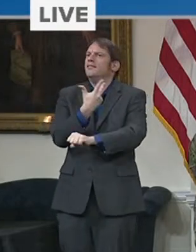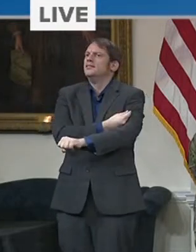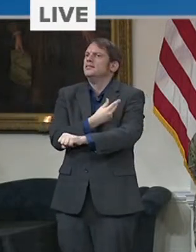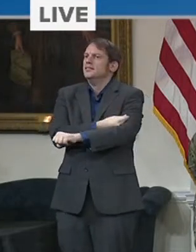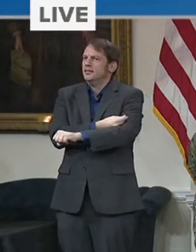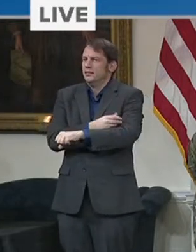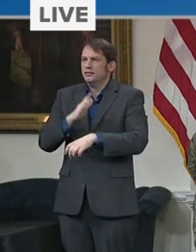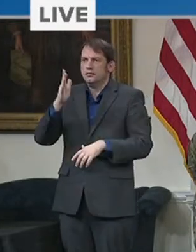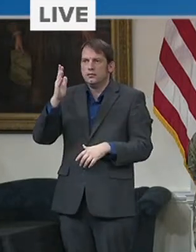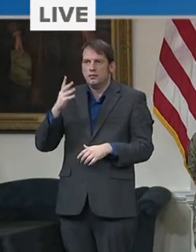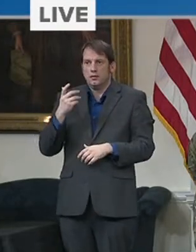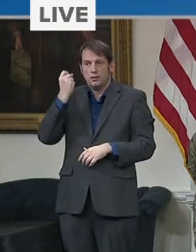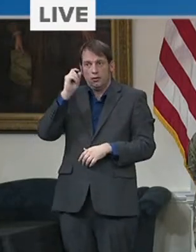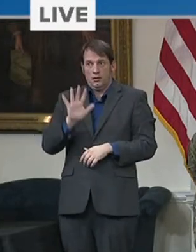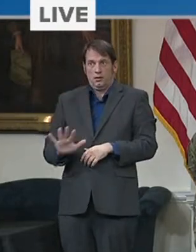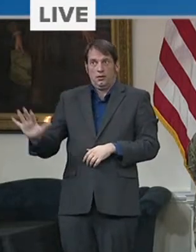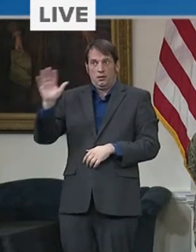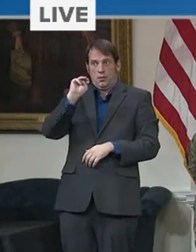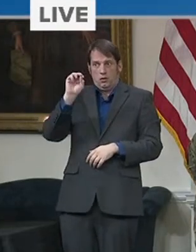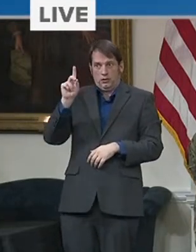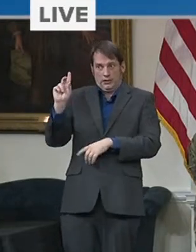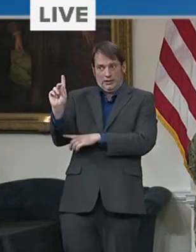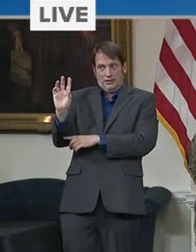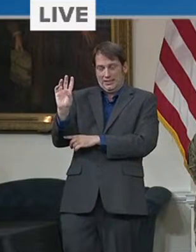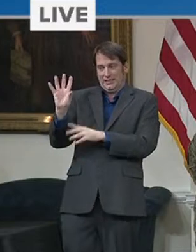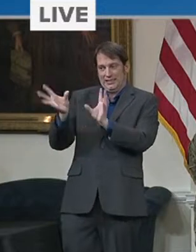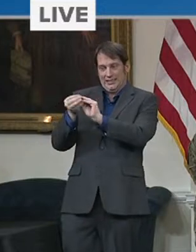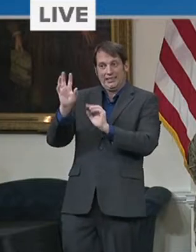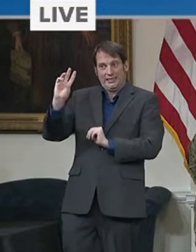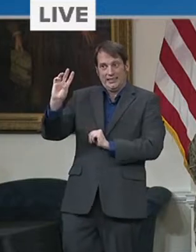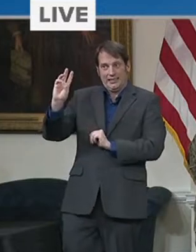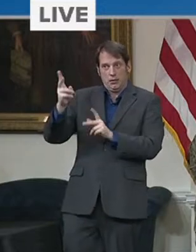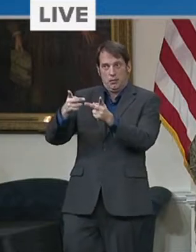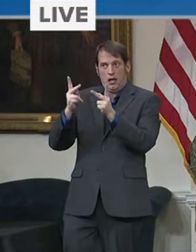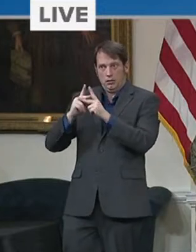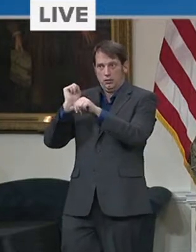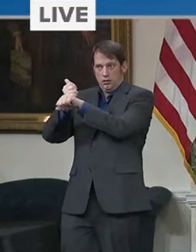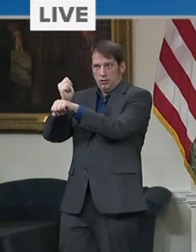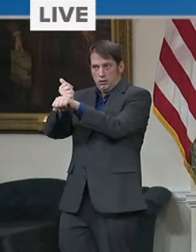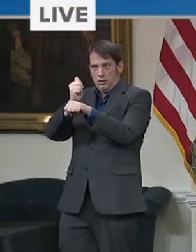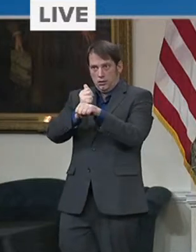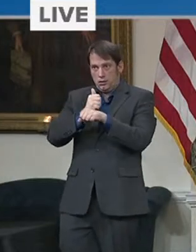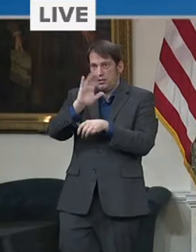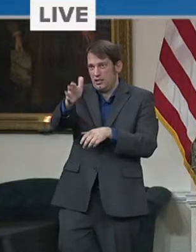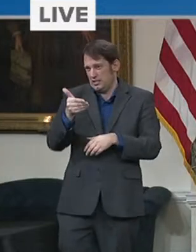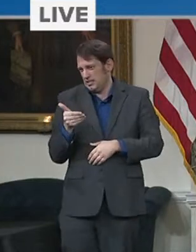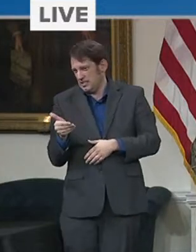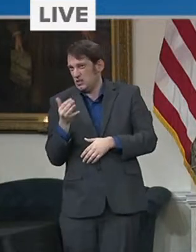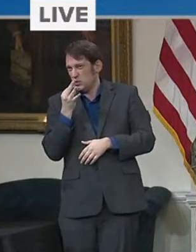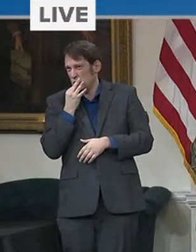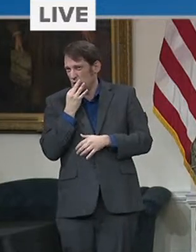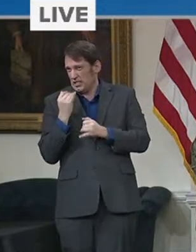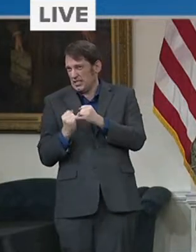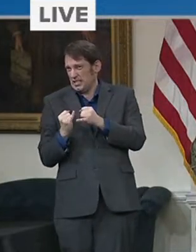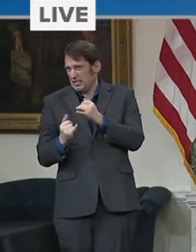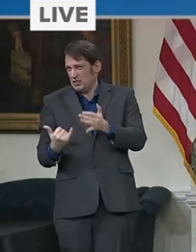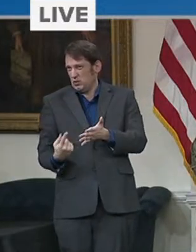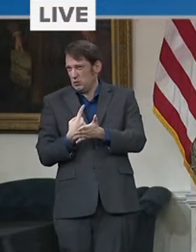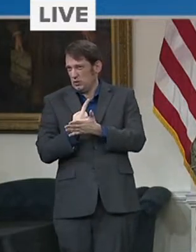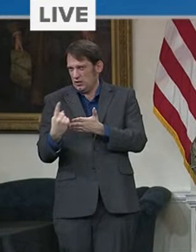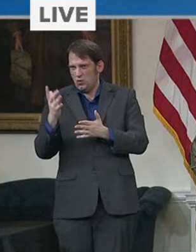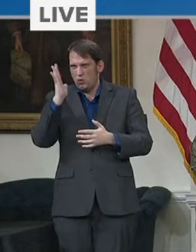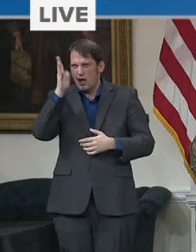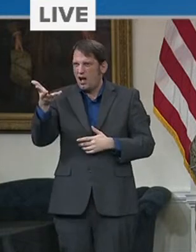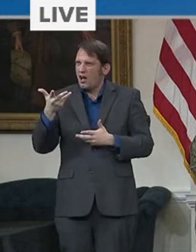statewide. By the end of the week, hundreds of Maryland National Guard members who have been